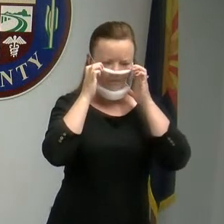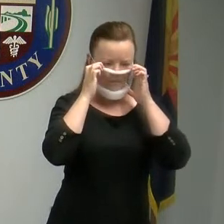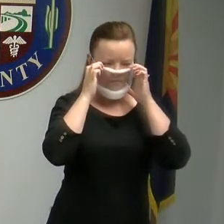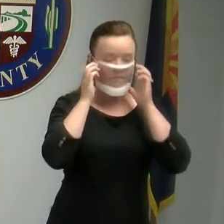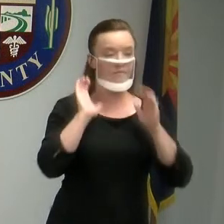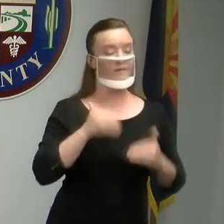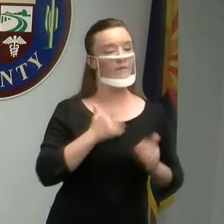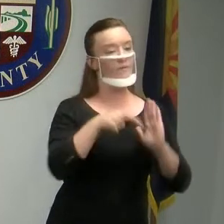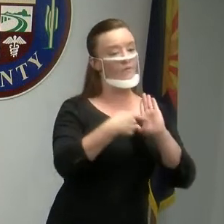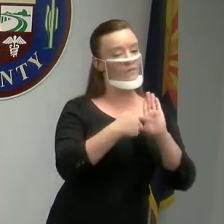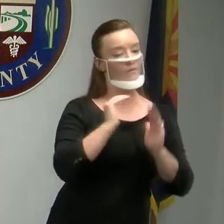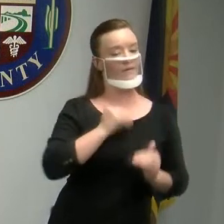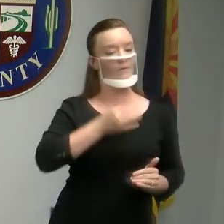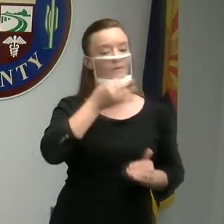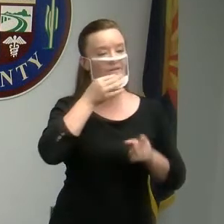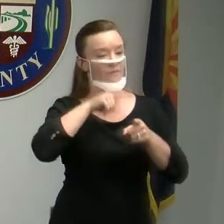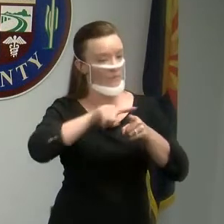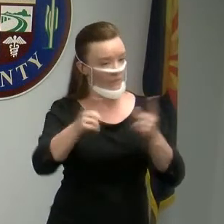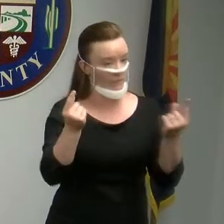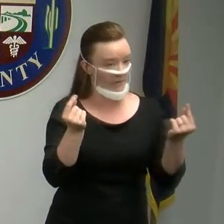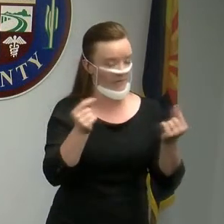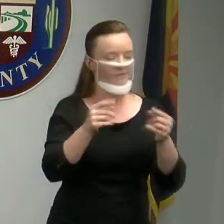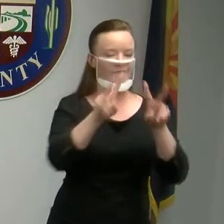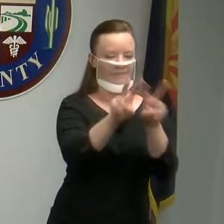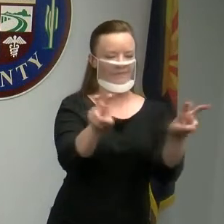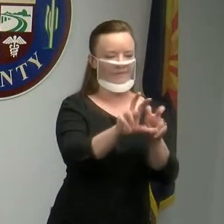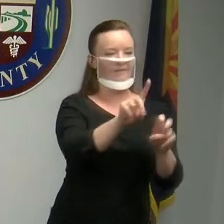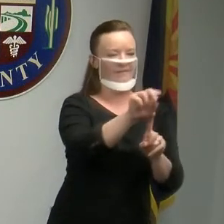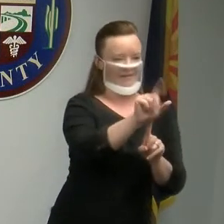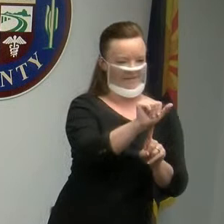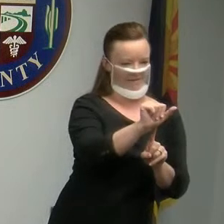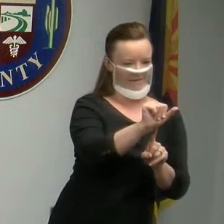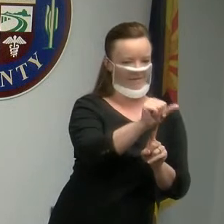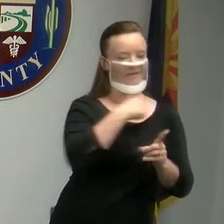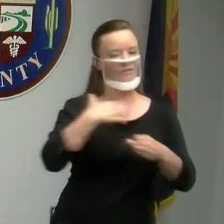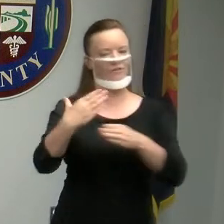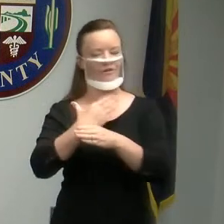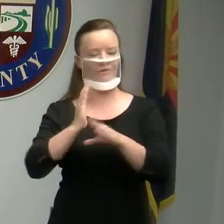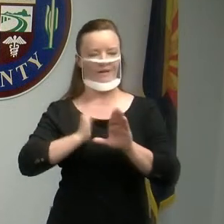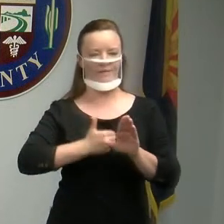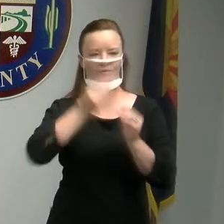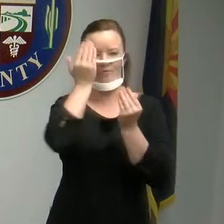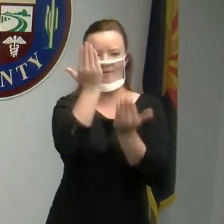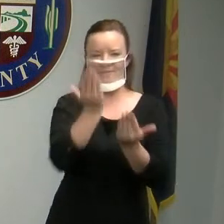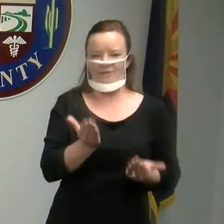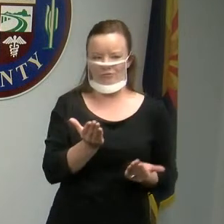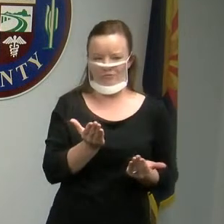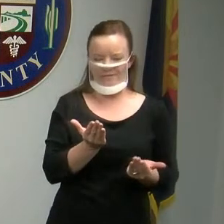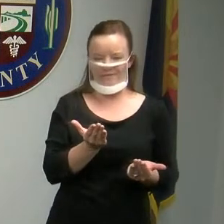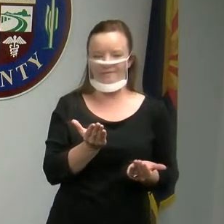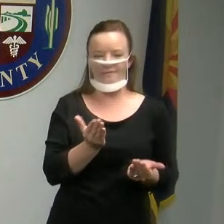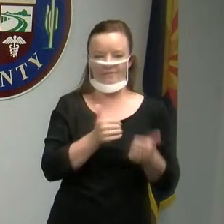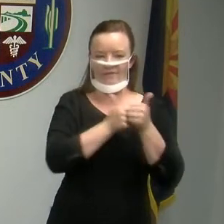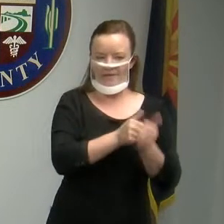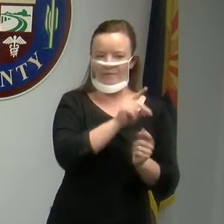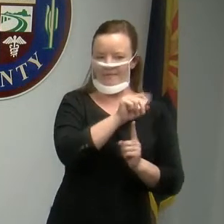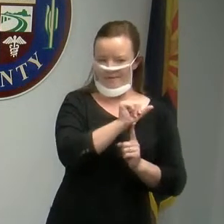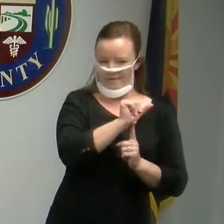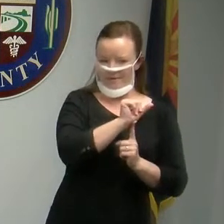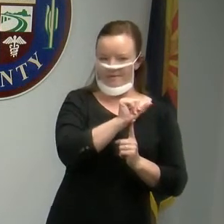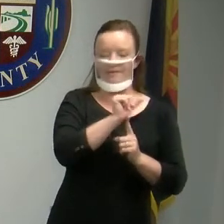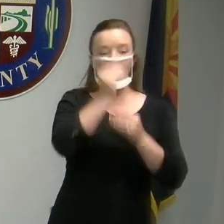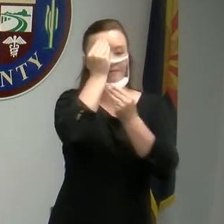our expertise is in analyzing data and communicating recommendations based on those data to people with infectious